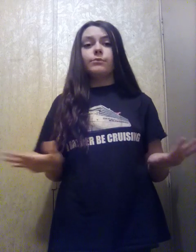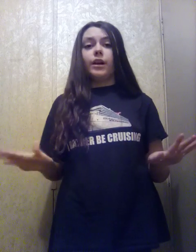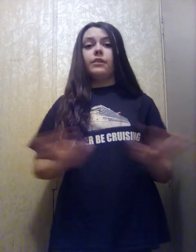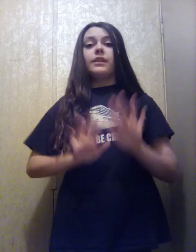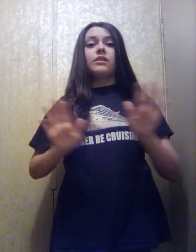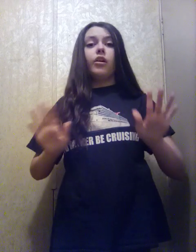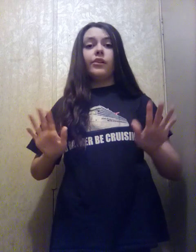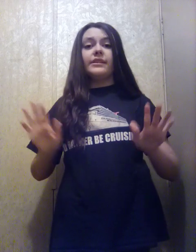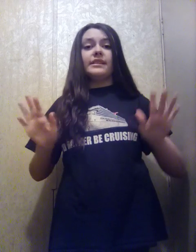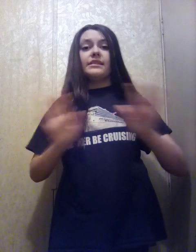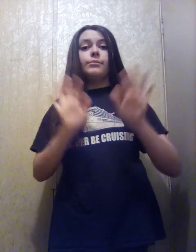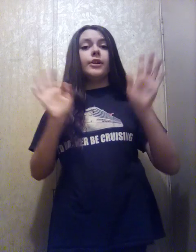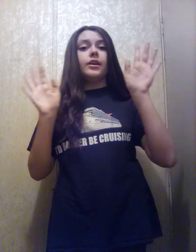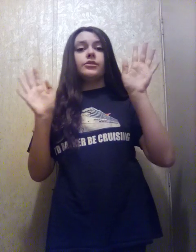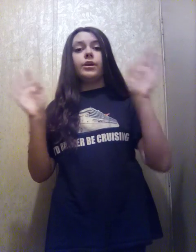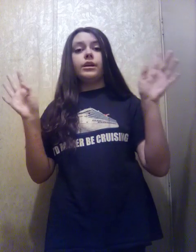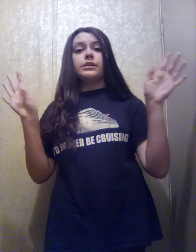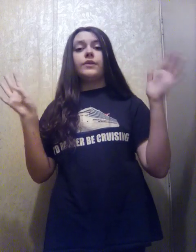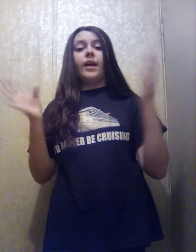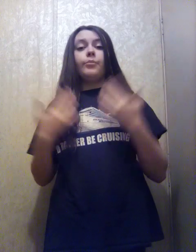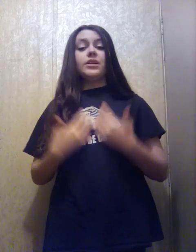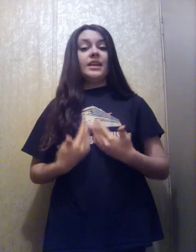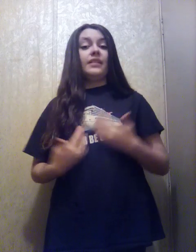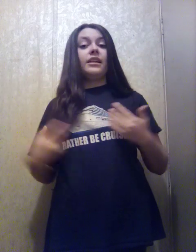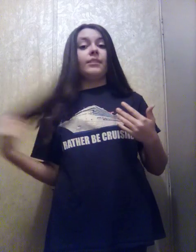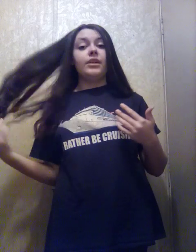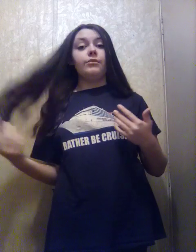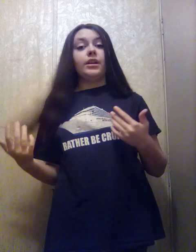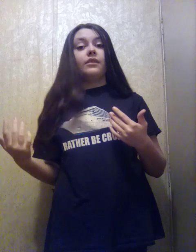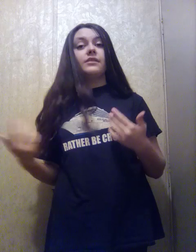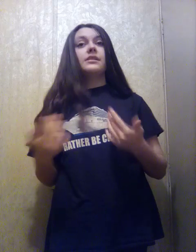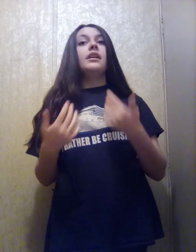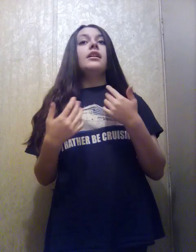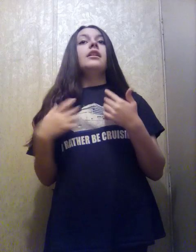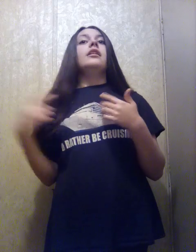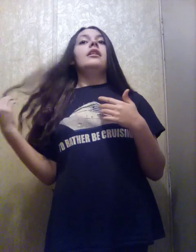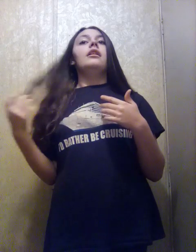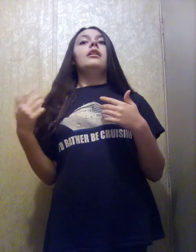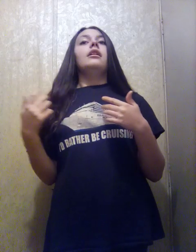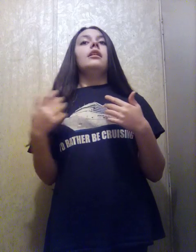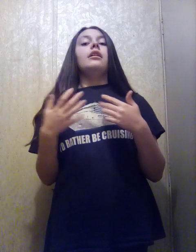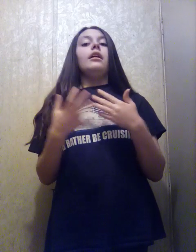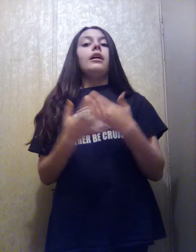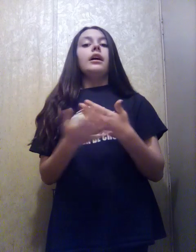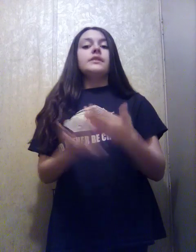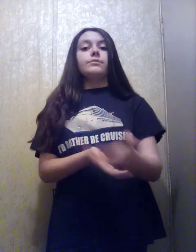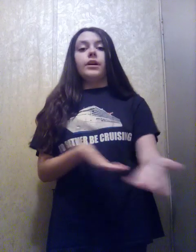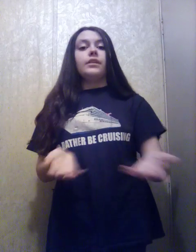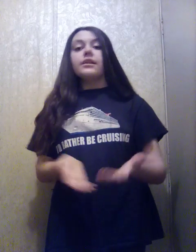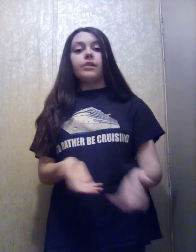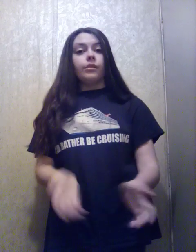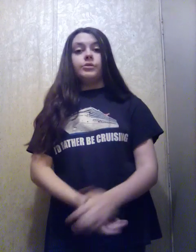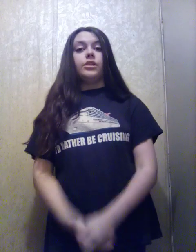swear. That's all this is. I'm not trying to pretend like I'm anyone else. I swear, that's all I'm trying to